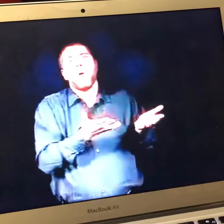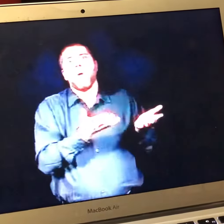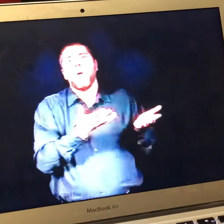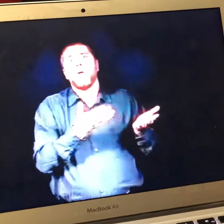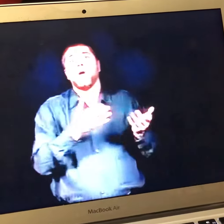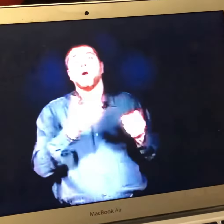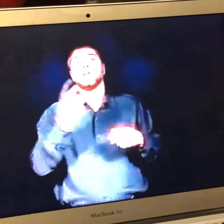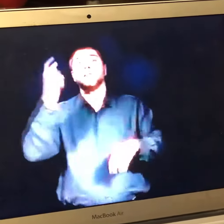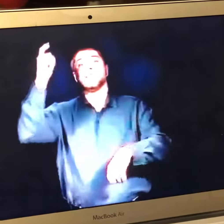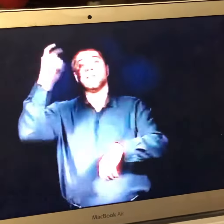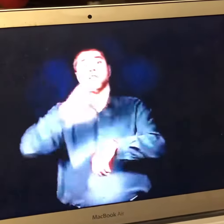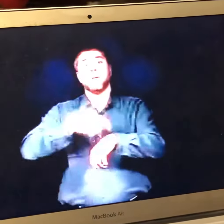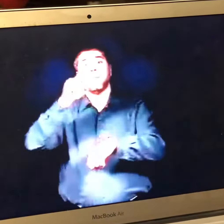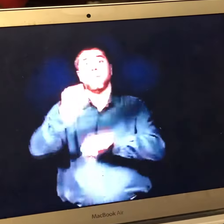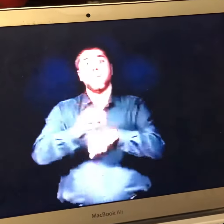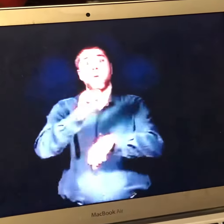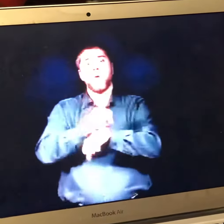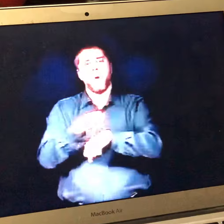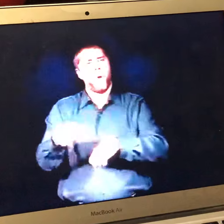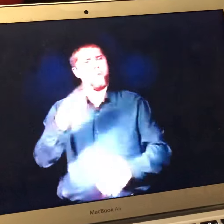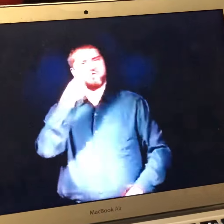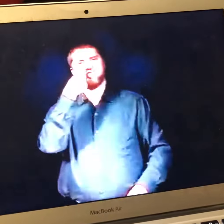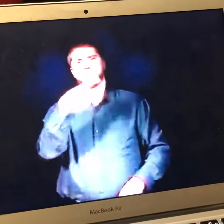office, they will see that there's nothing to be scared of.